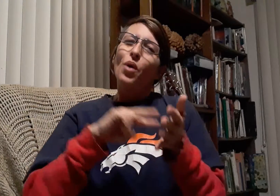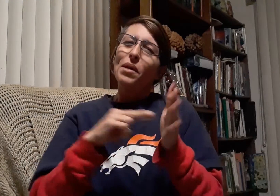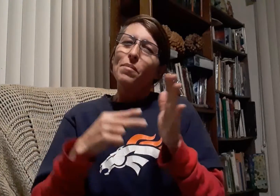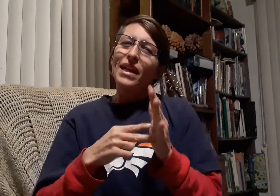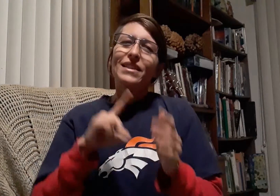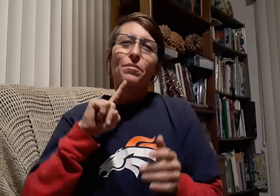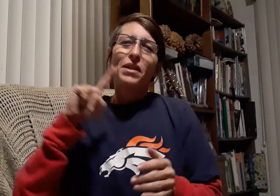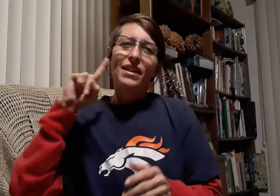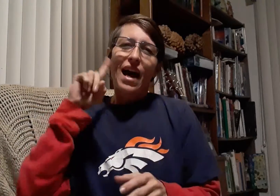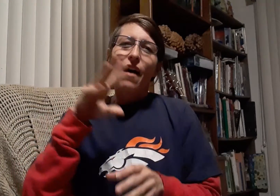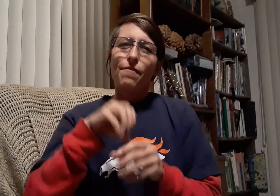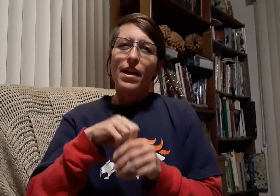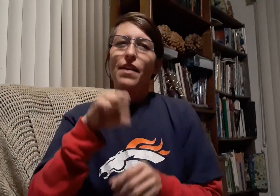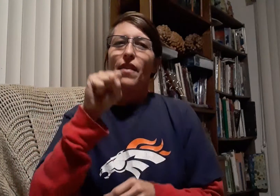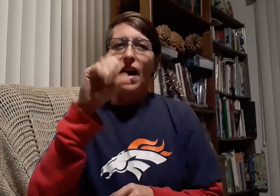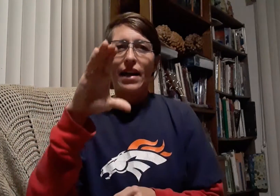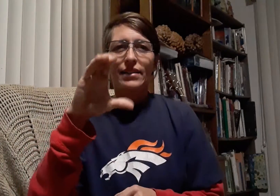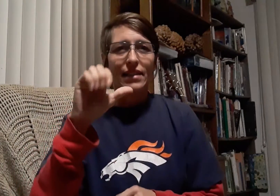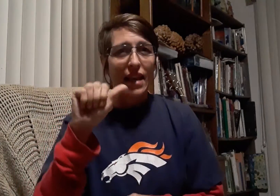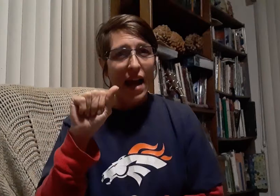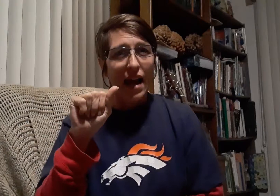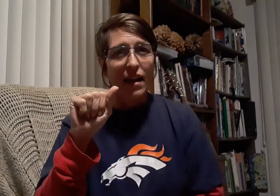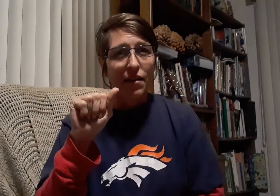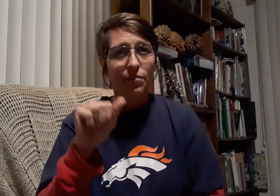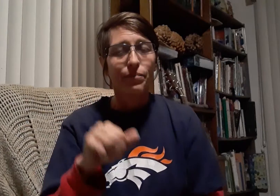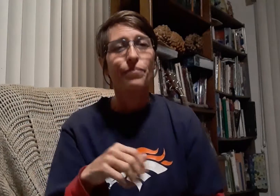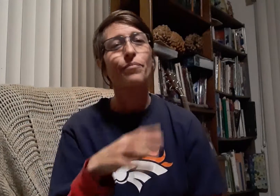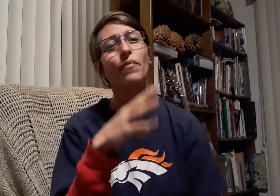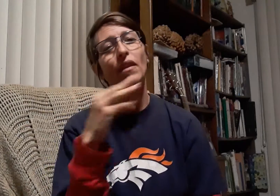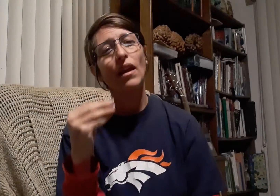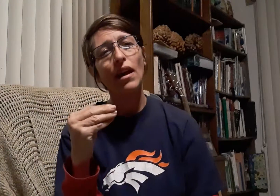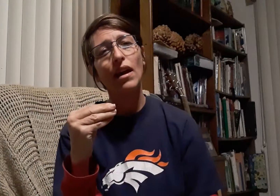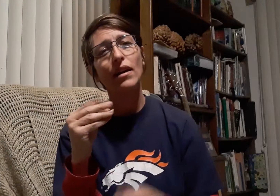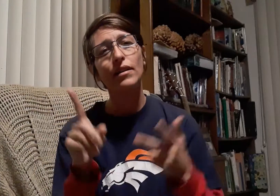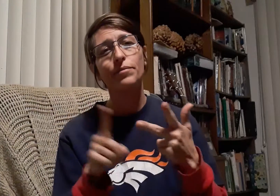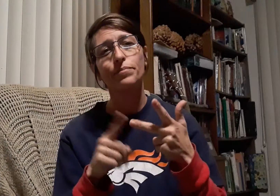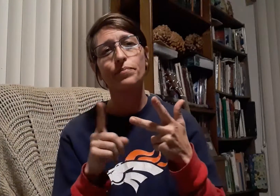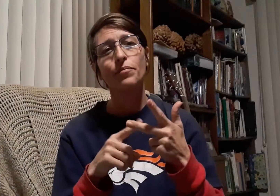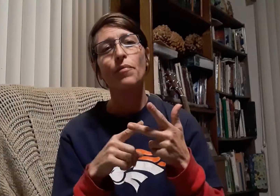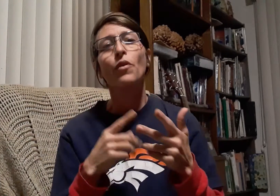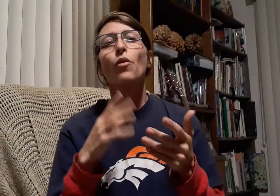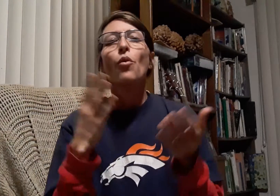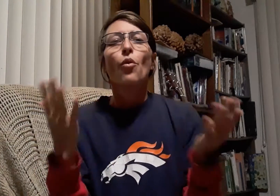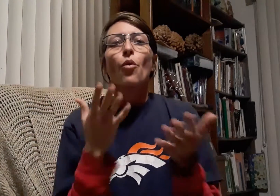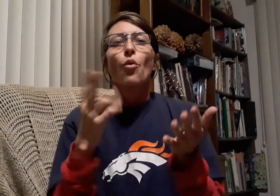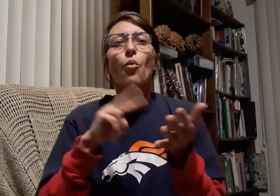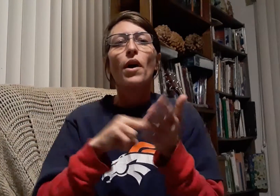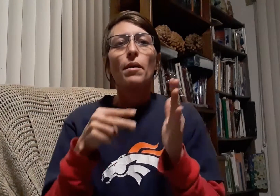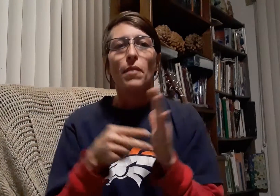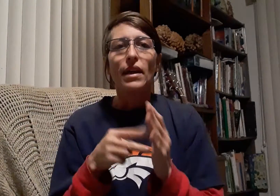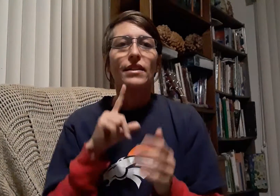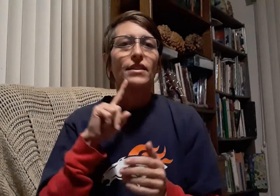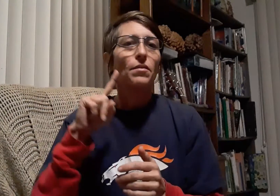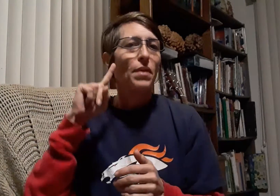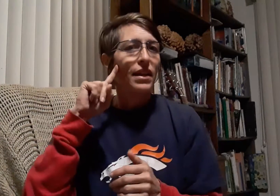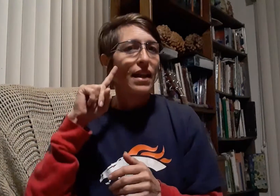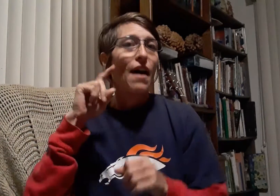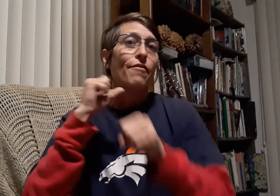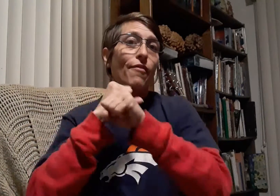it means to be deaf in the SCA, and what it means to be deaf